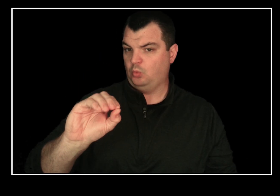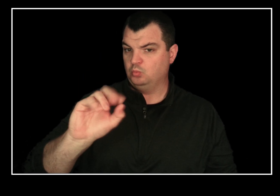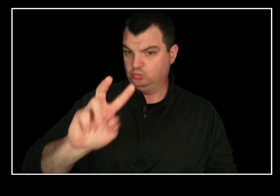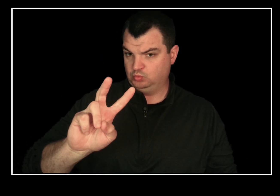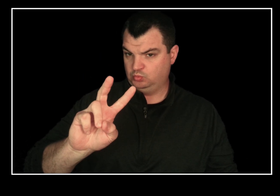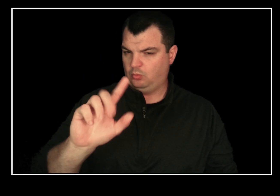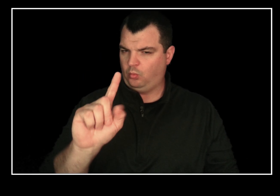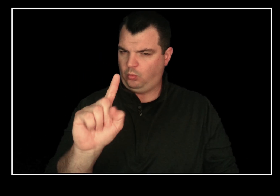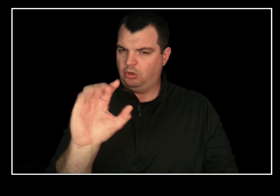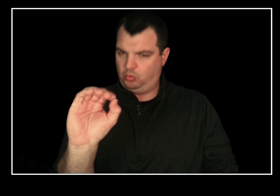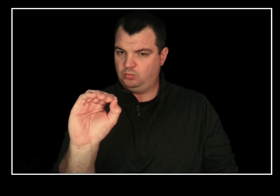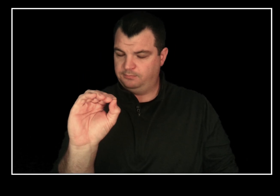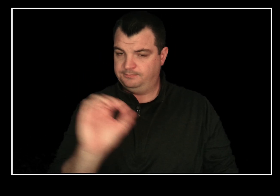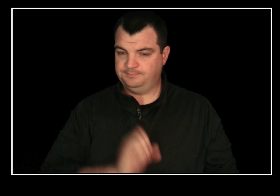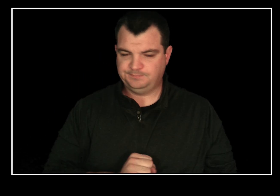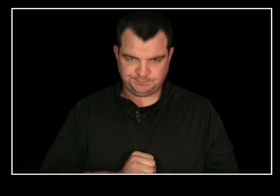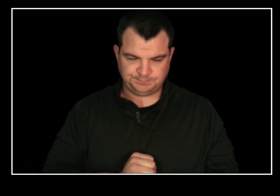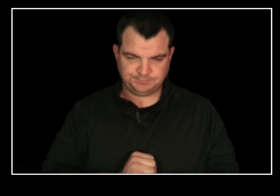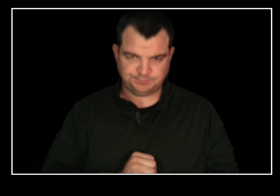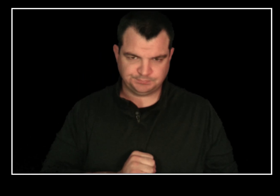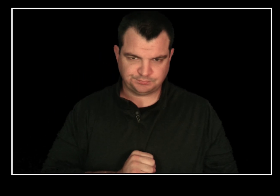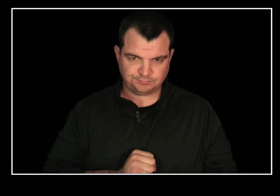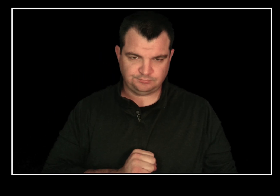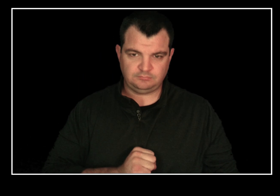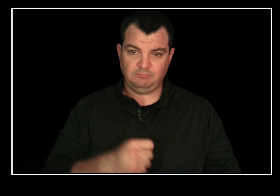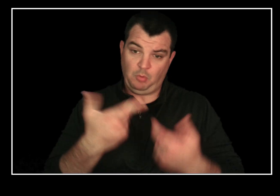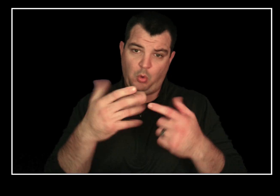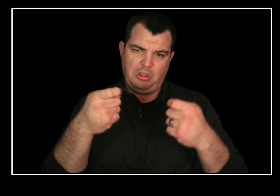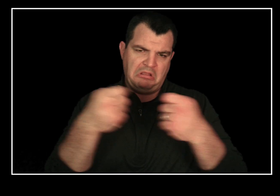N4123, Washington, D.C.,